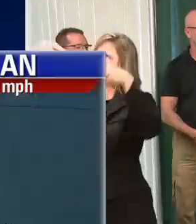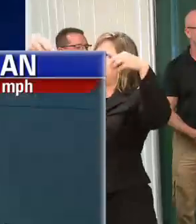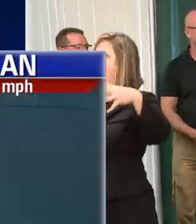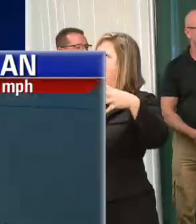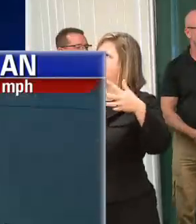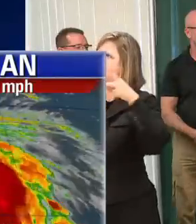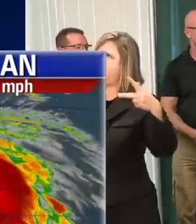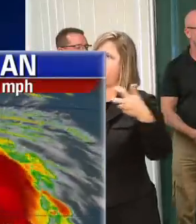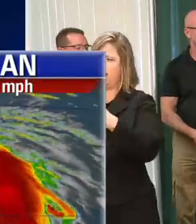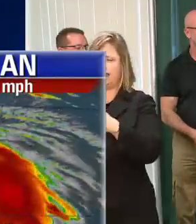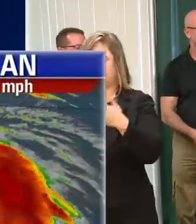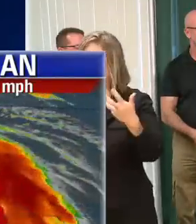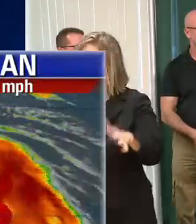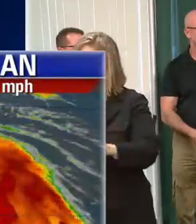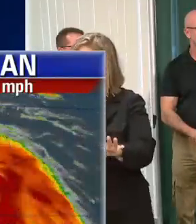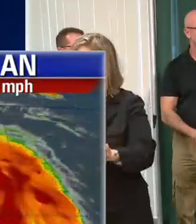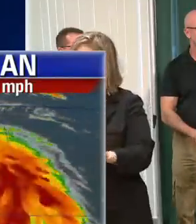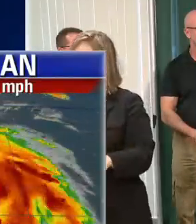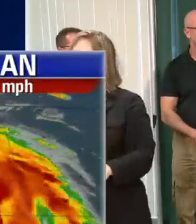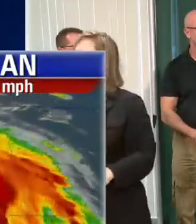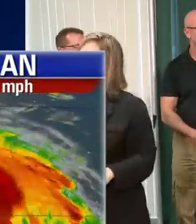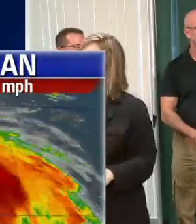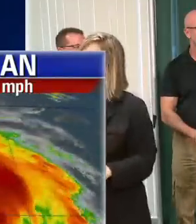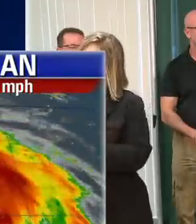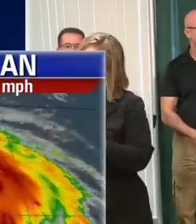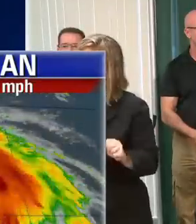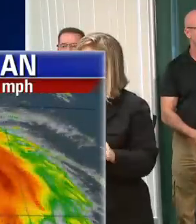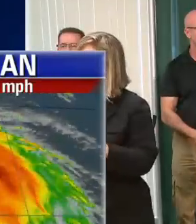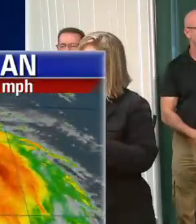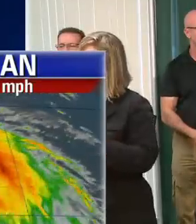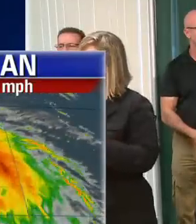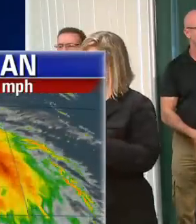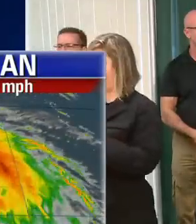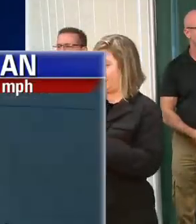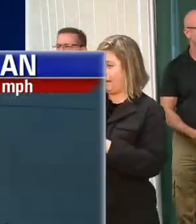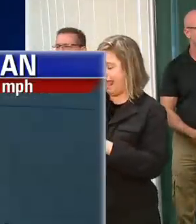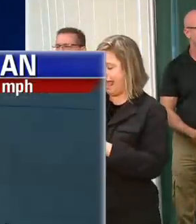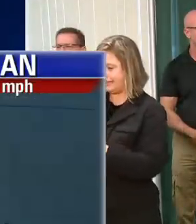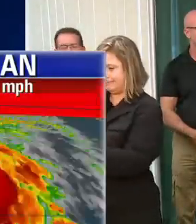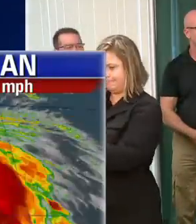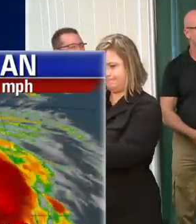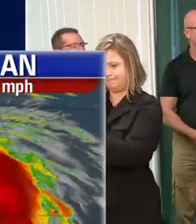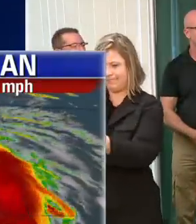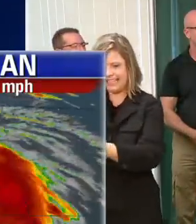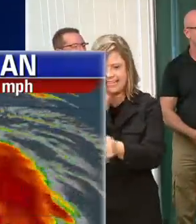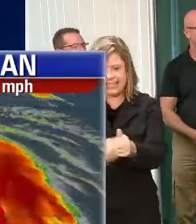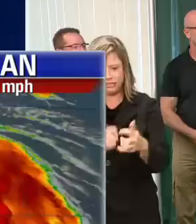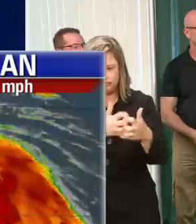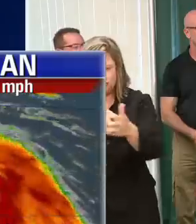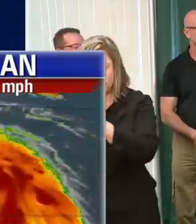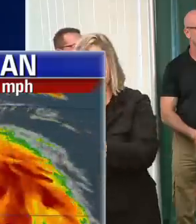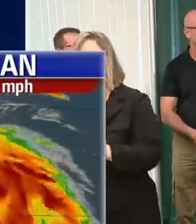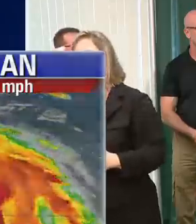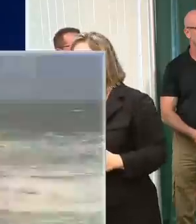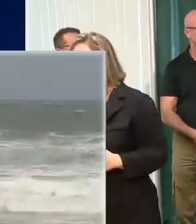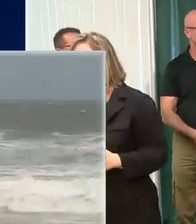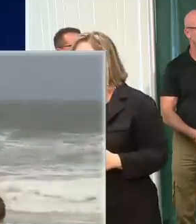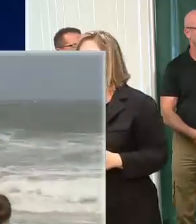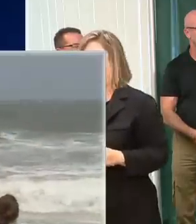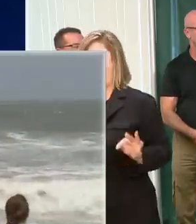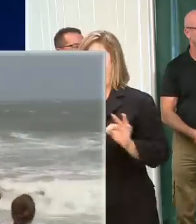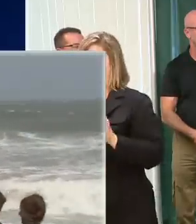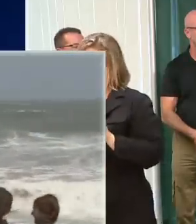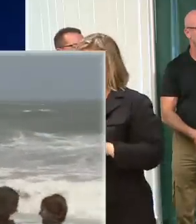people are running through there. So I'll let you know now, there's no secret. We've got GPS trackers on them. We know exactly where they're at and where they're going to go. There'll be no